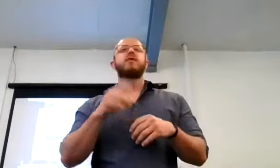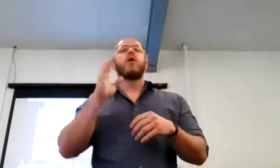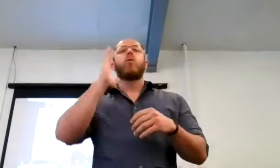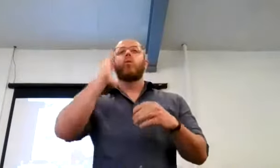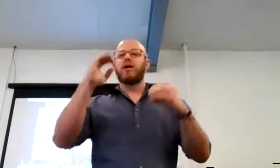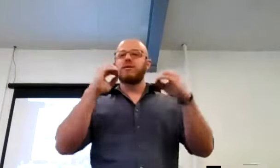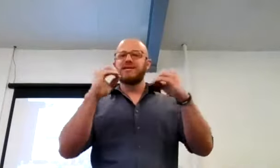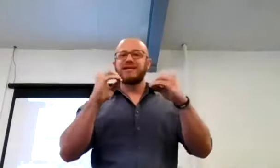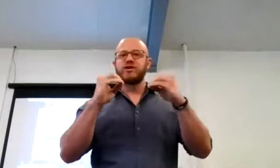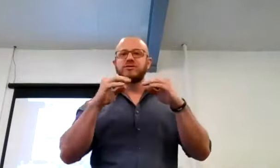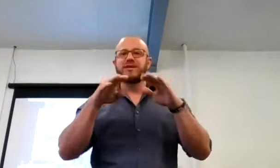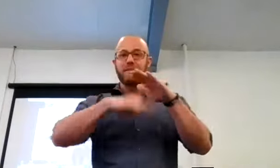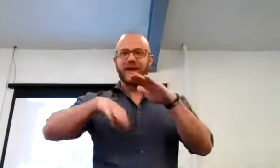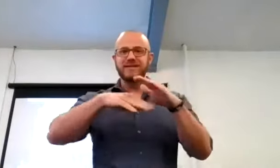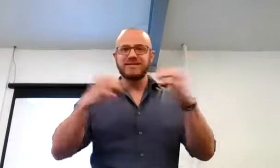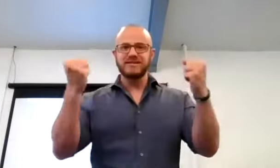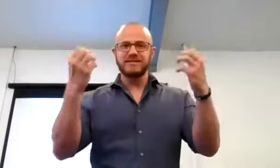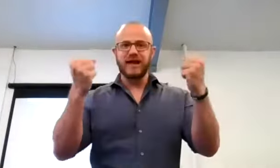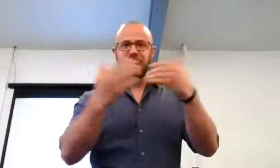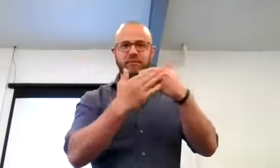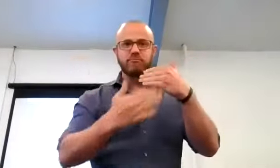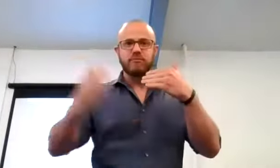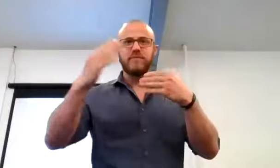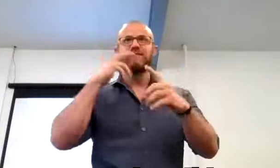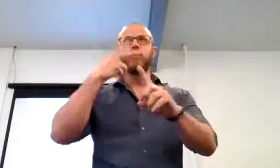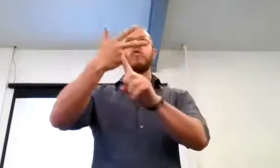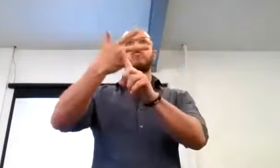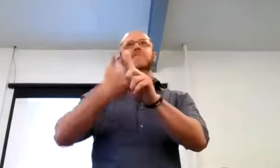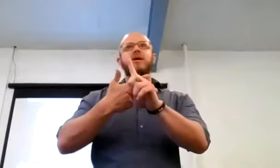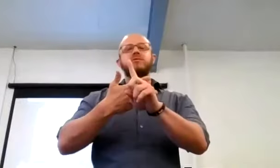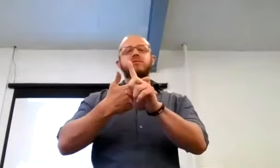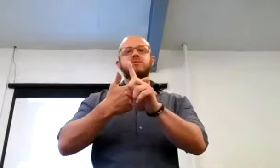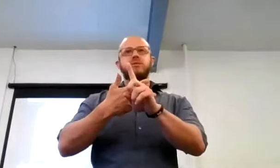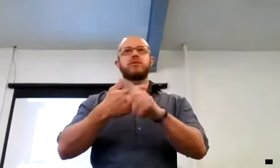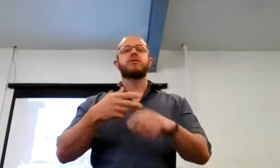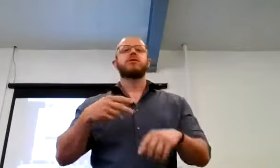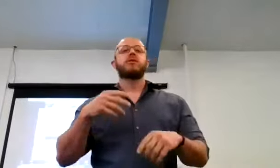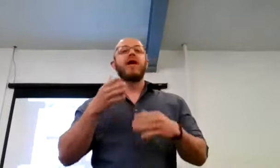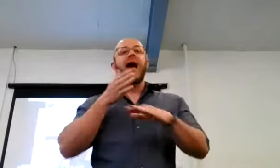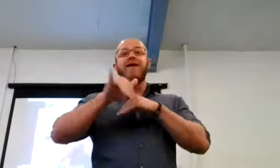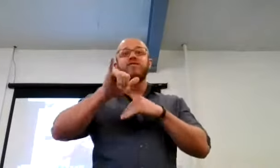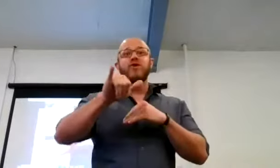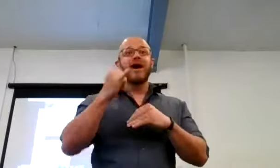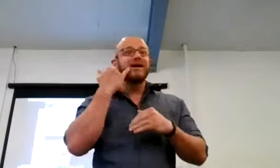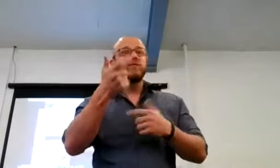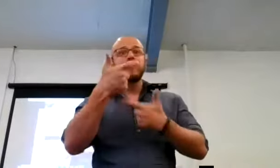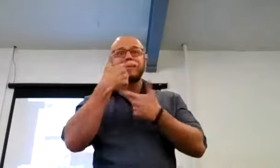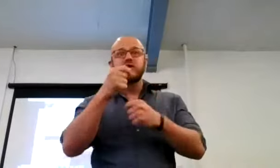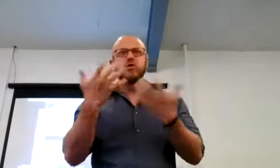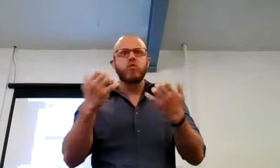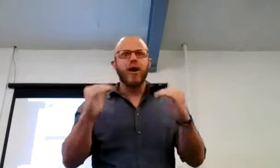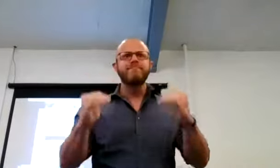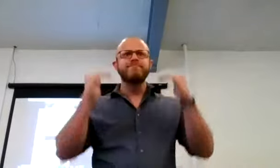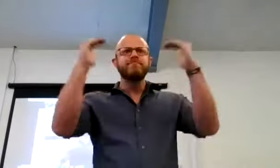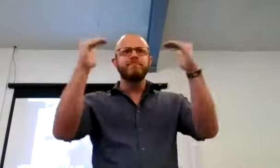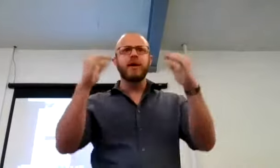ASL class. I'm going to teach you all the basic signs for 3 months. After that time, if you're